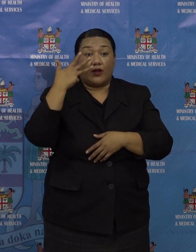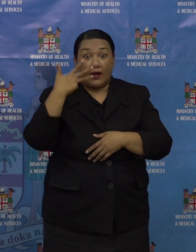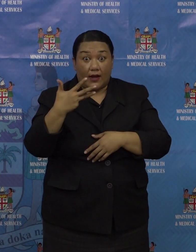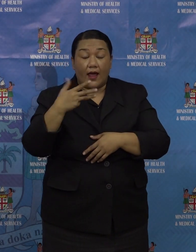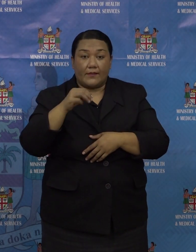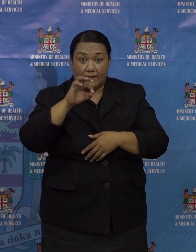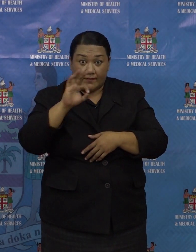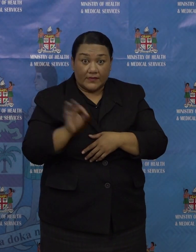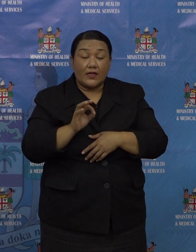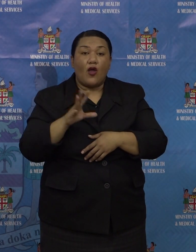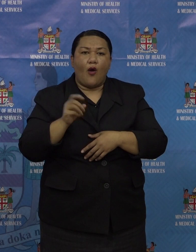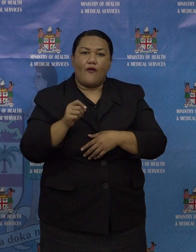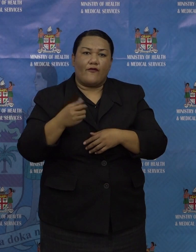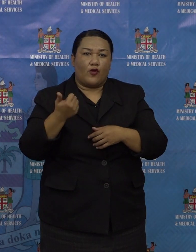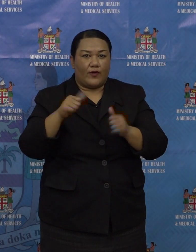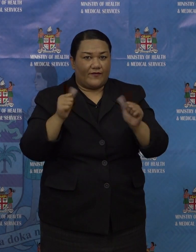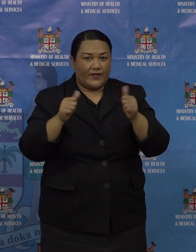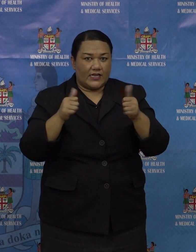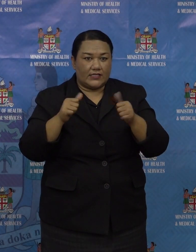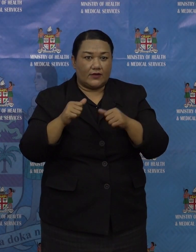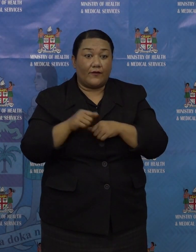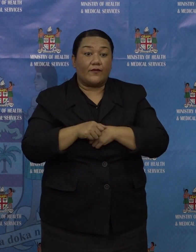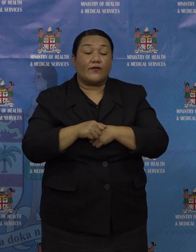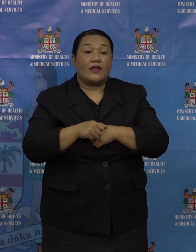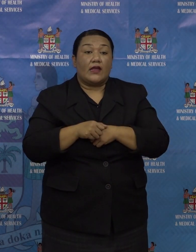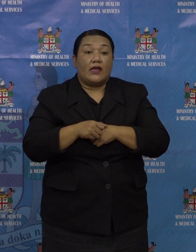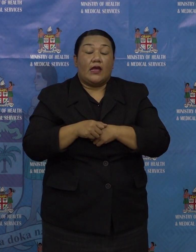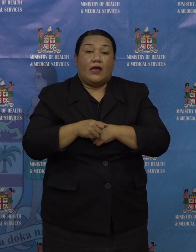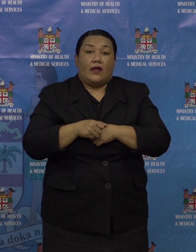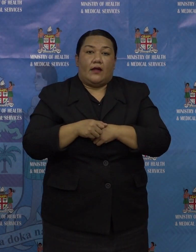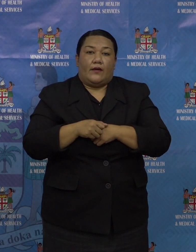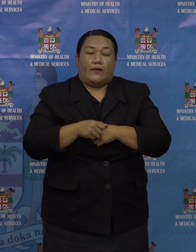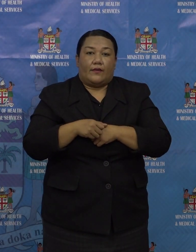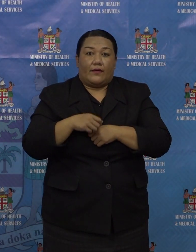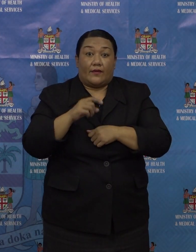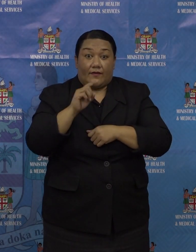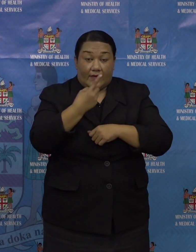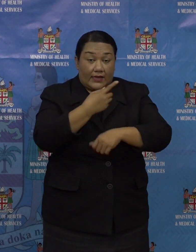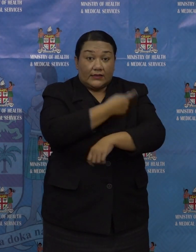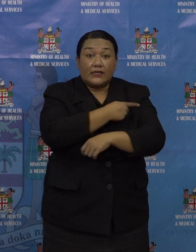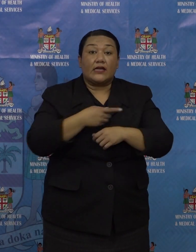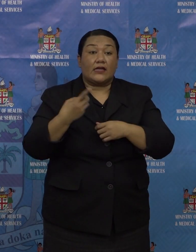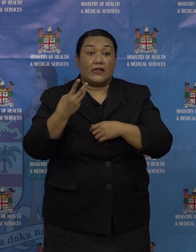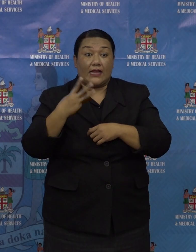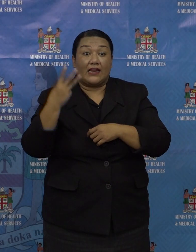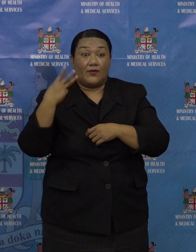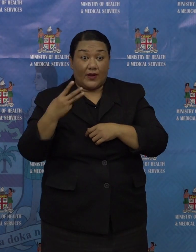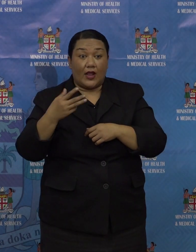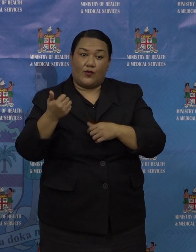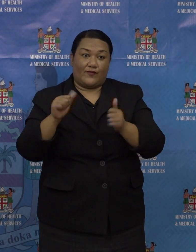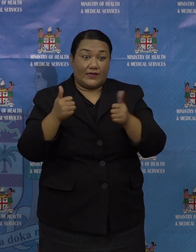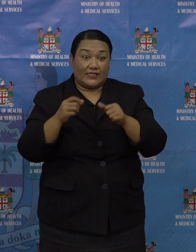has received the first dose of the vaccine, and 33.6% of our population have received the second dose of the